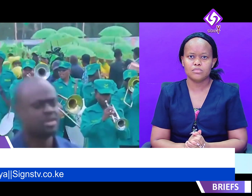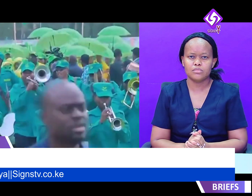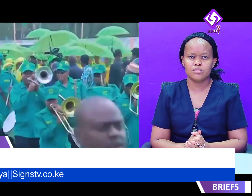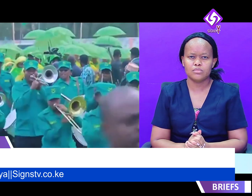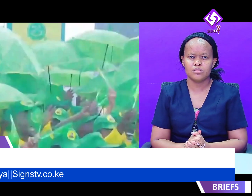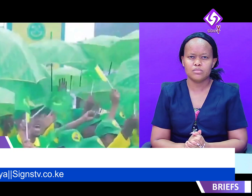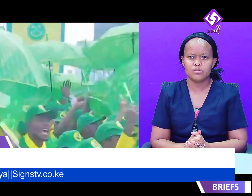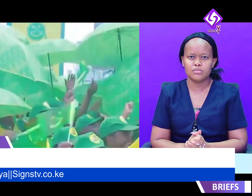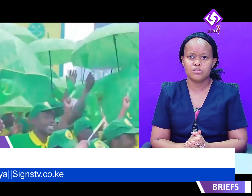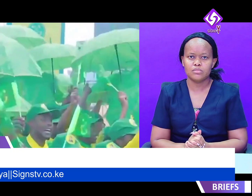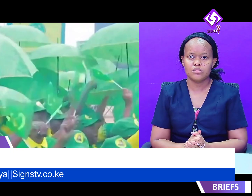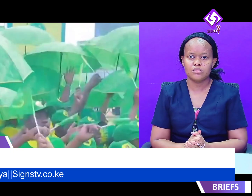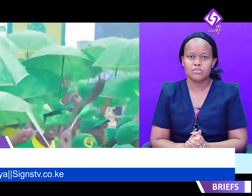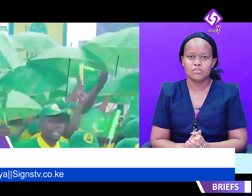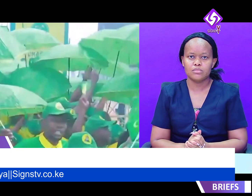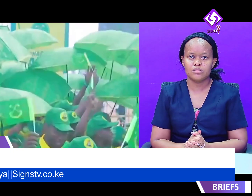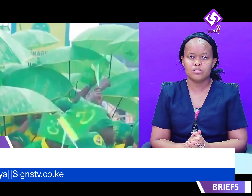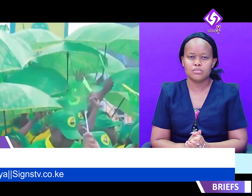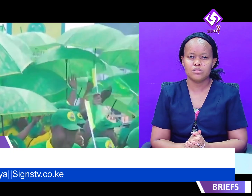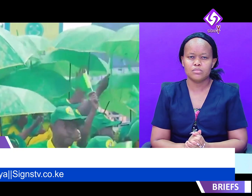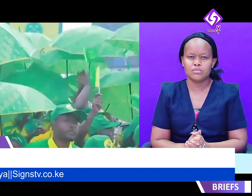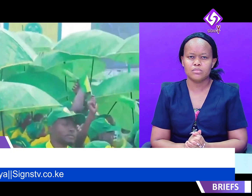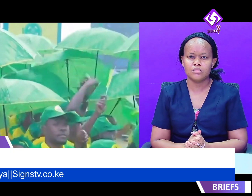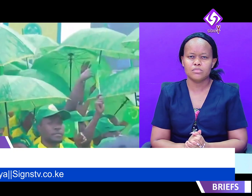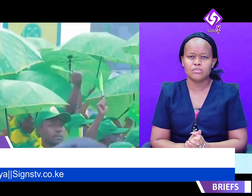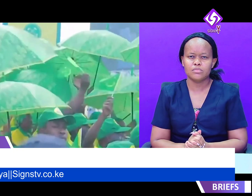I beg your pardon. The presidential vote